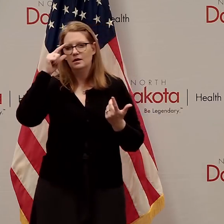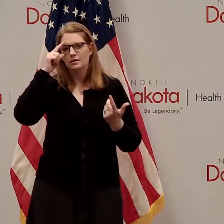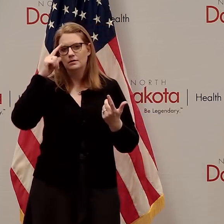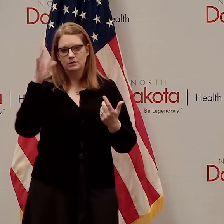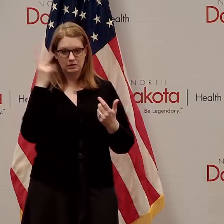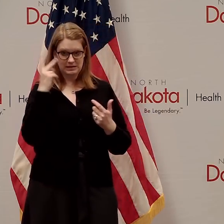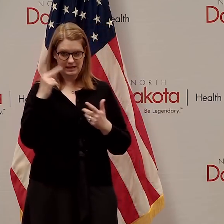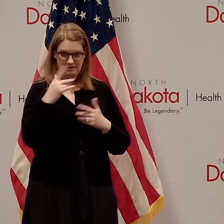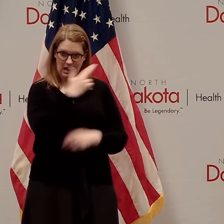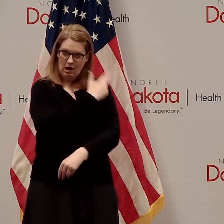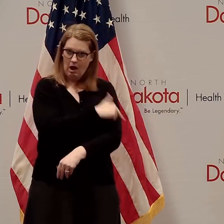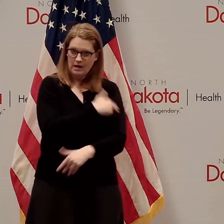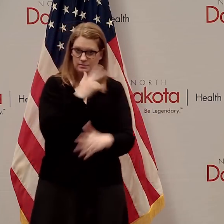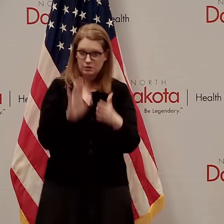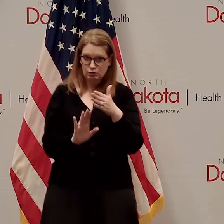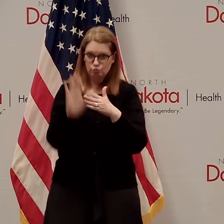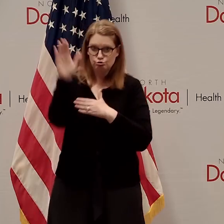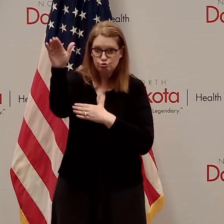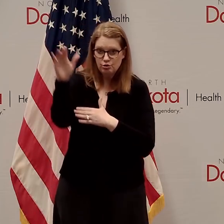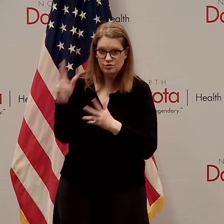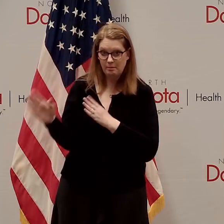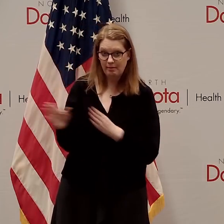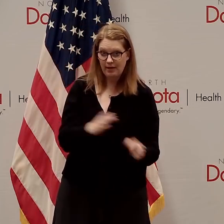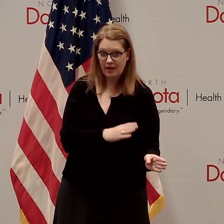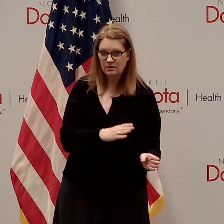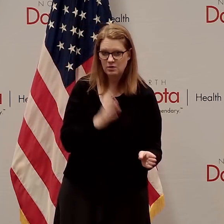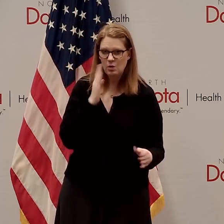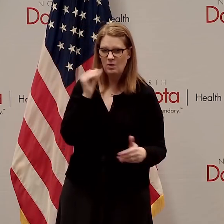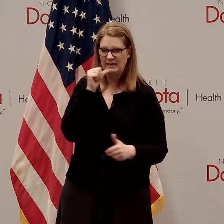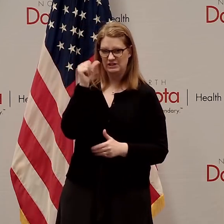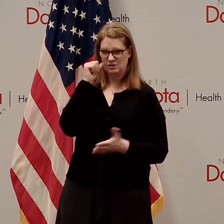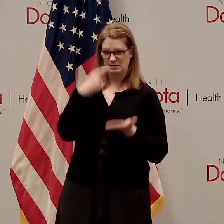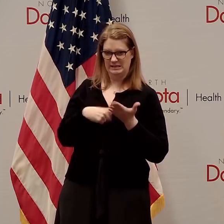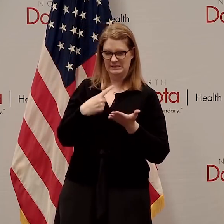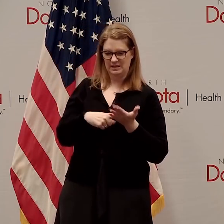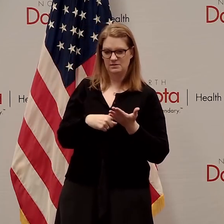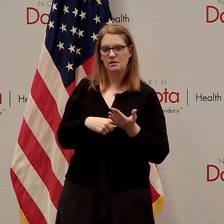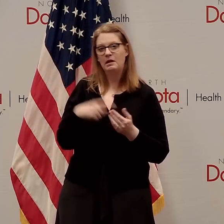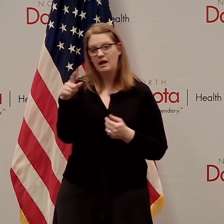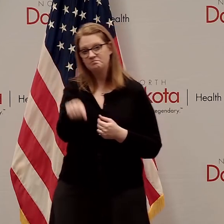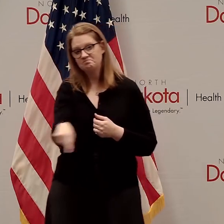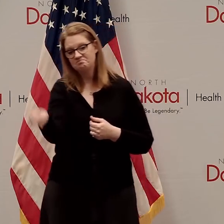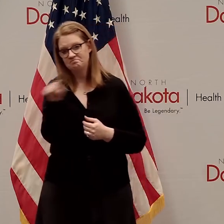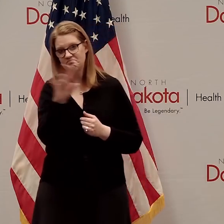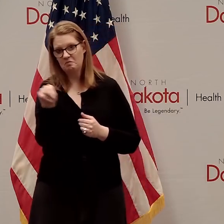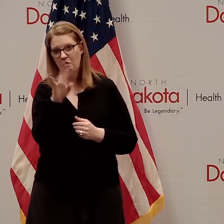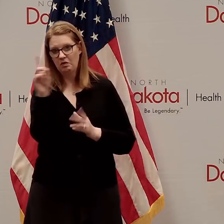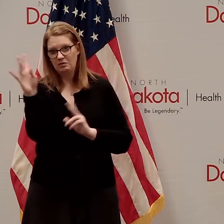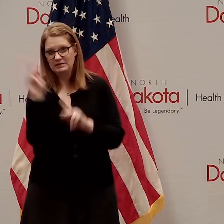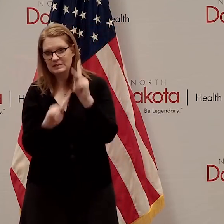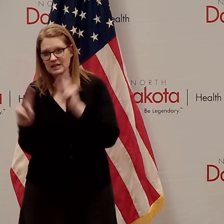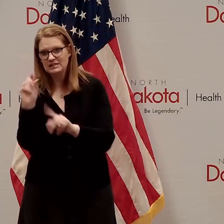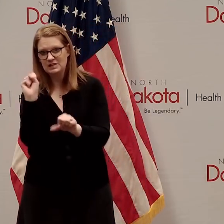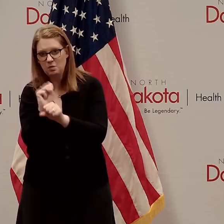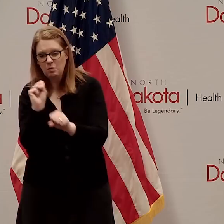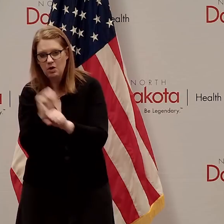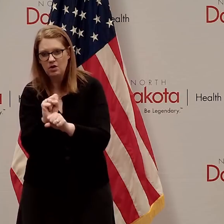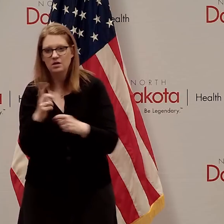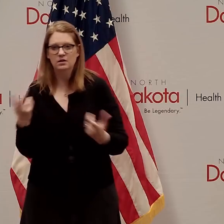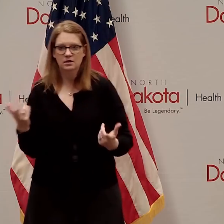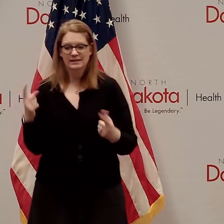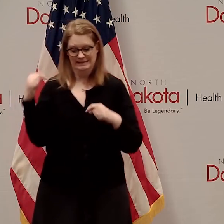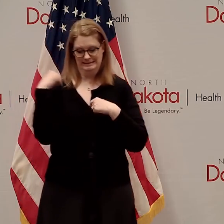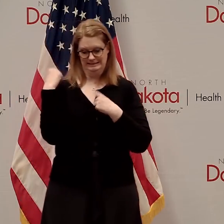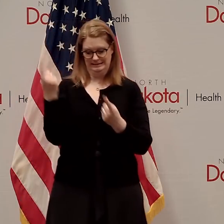hospital surge plan and with the effective work that North Dakota citizens have done, we've achieved that. Since this